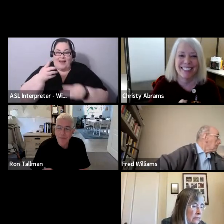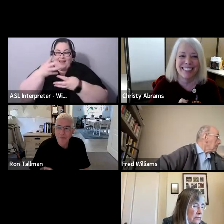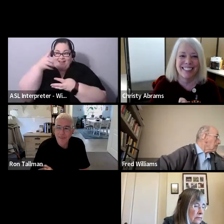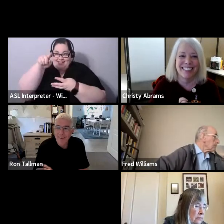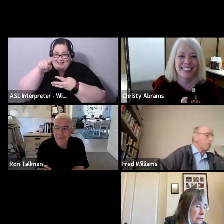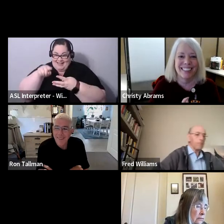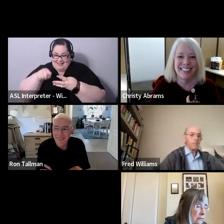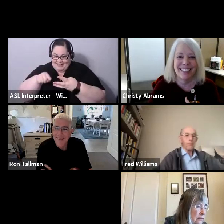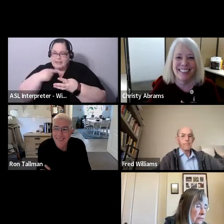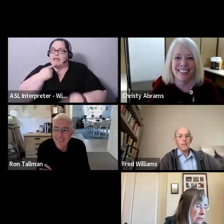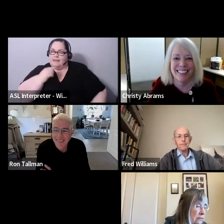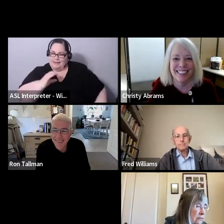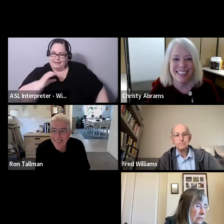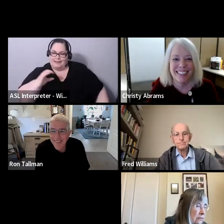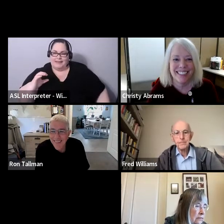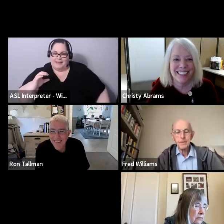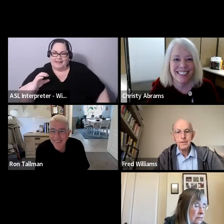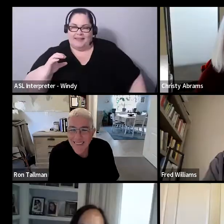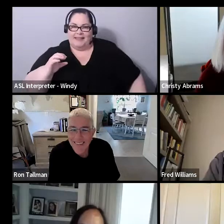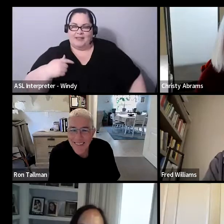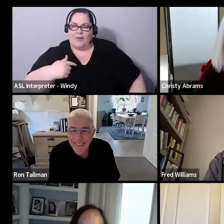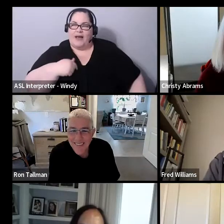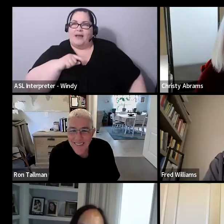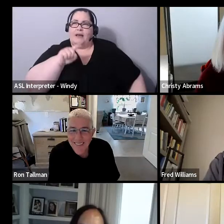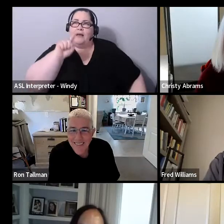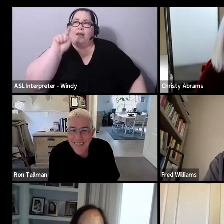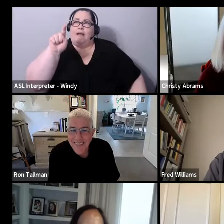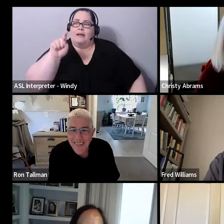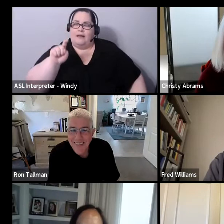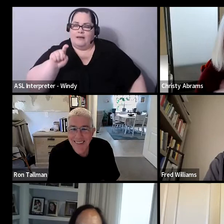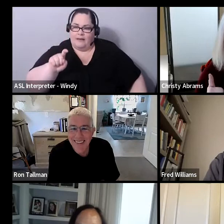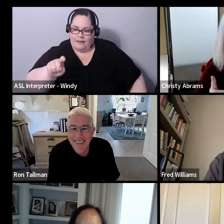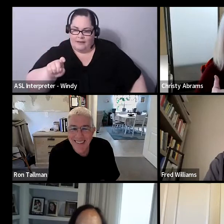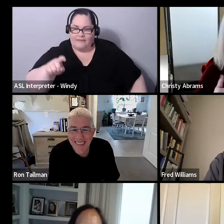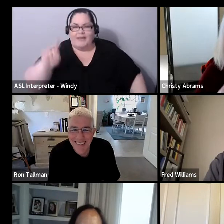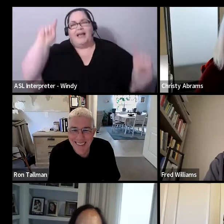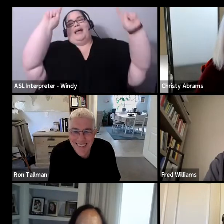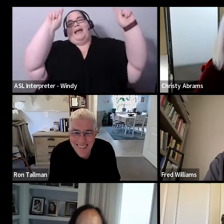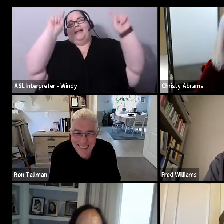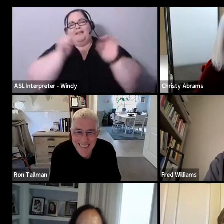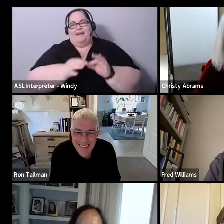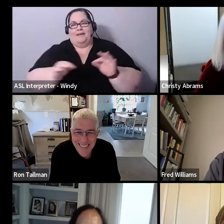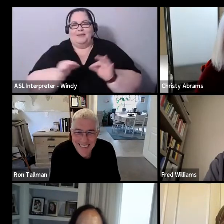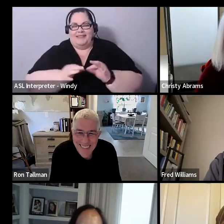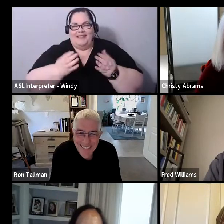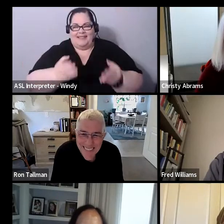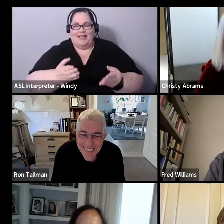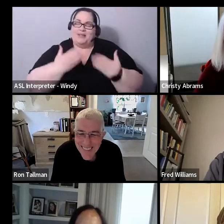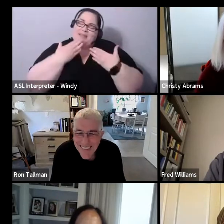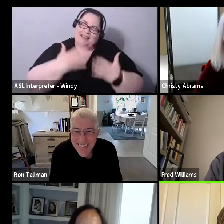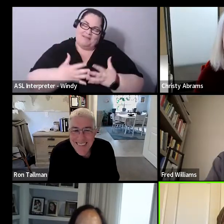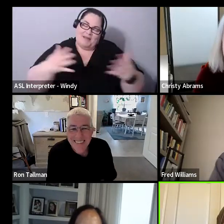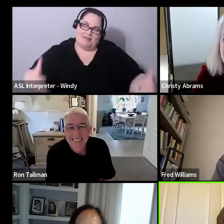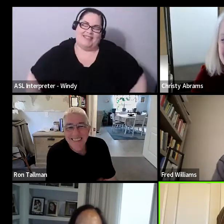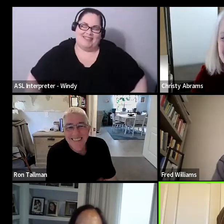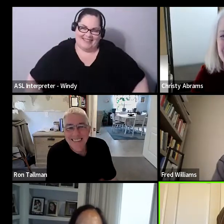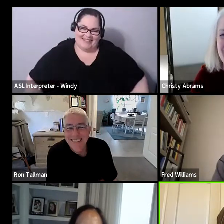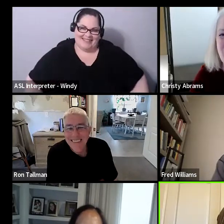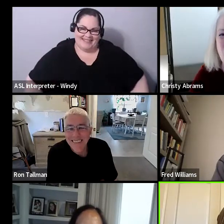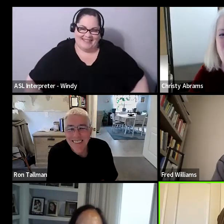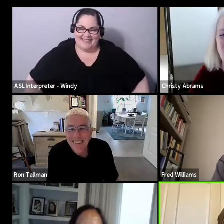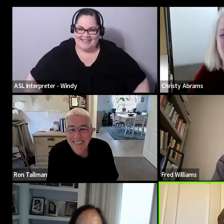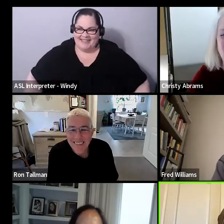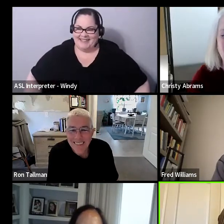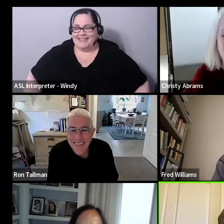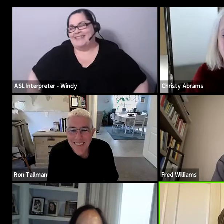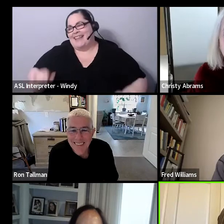for CC. I hit that, and I do have captioning now. So thank you very much.